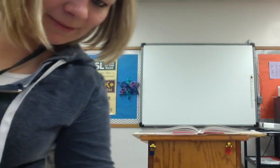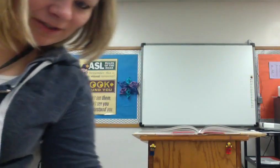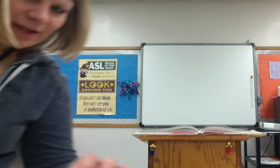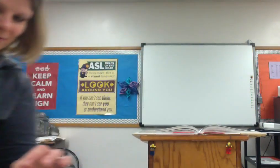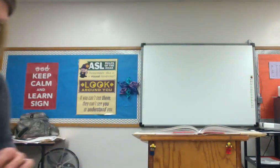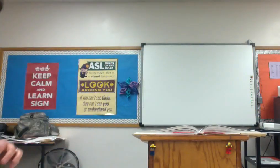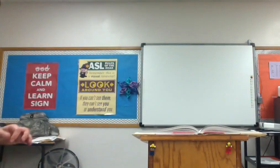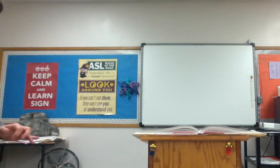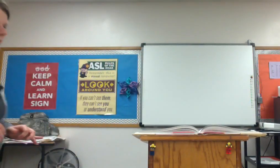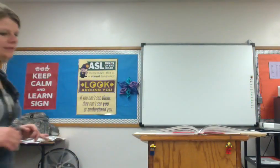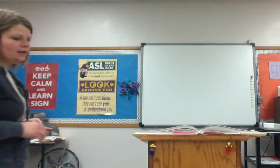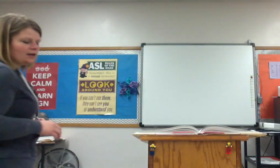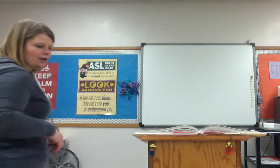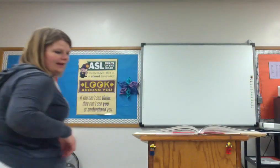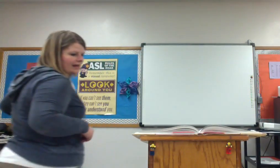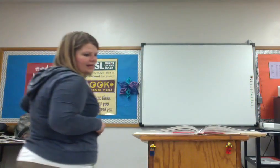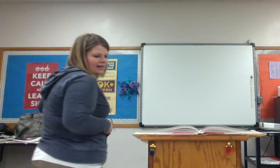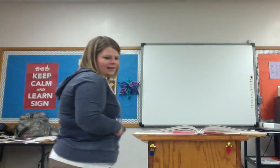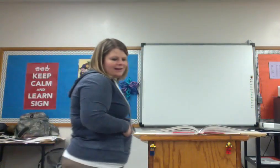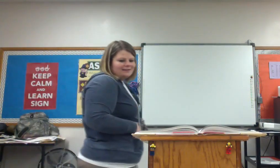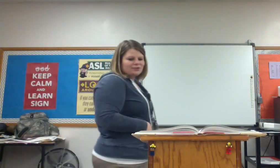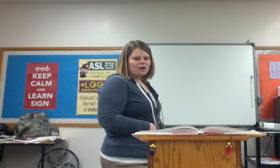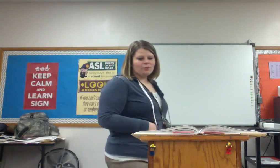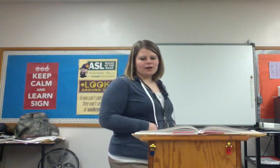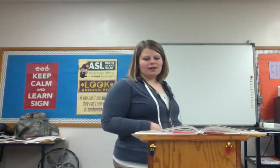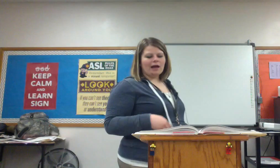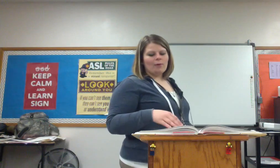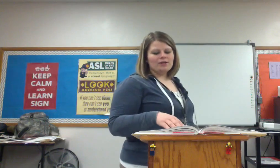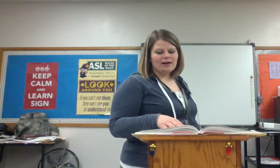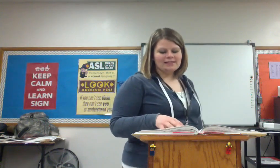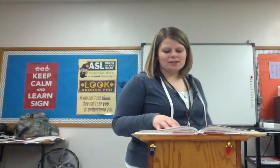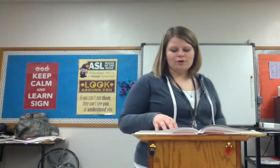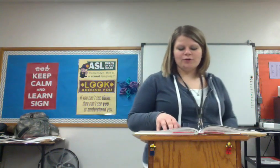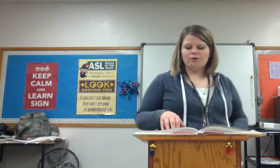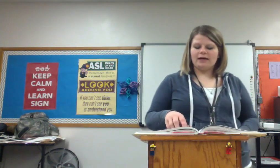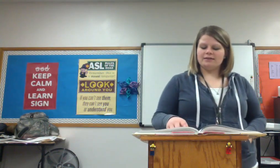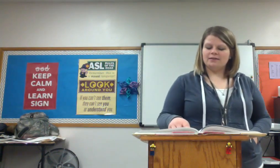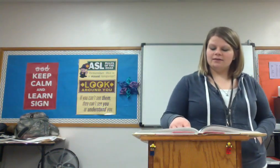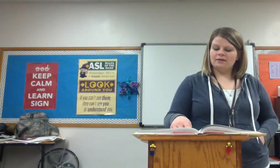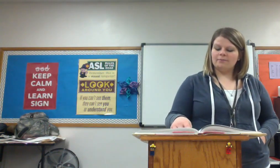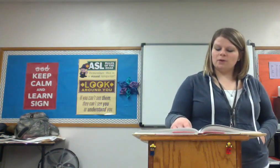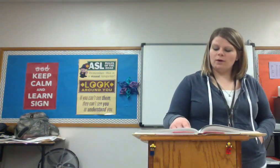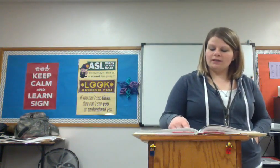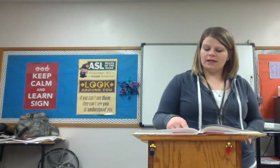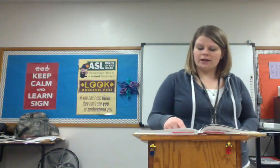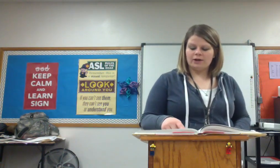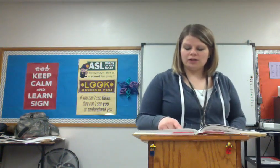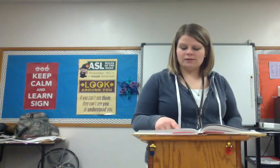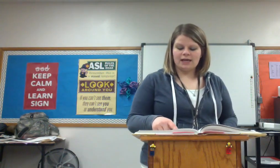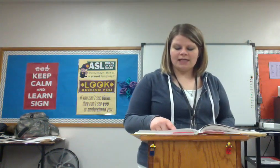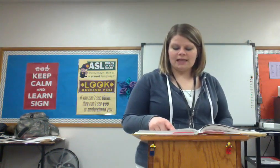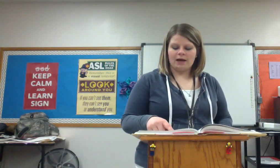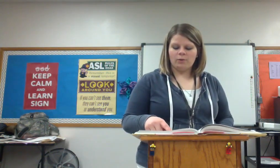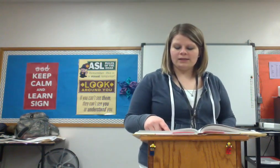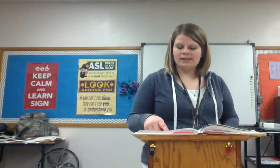make sure that was recording. Okay, so I want you guys to go through it. Number 1 there, how do you sign that? What signs